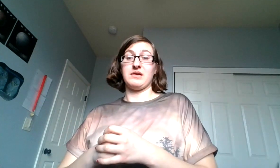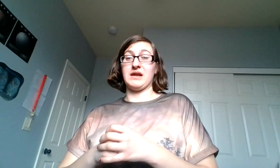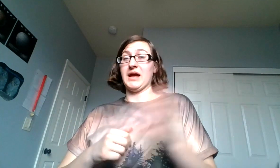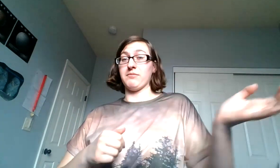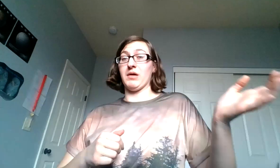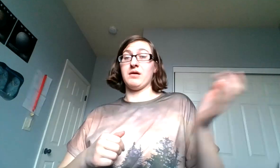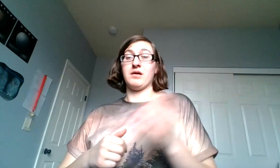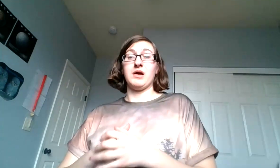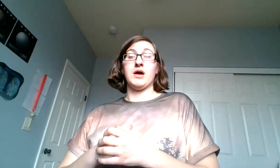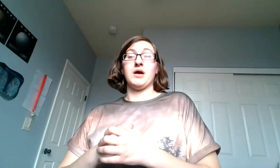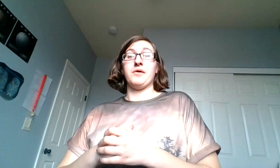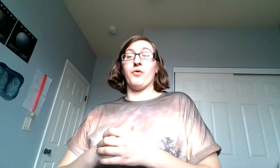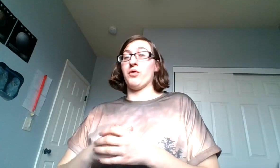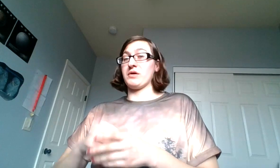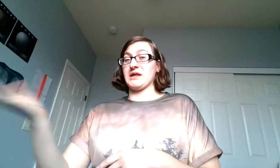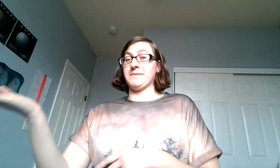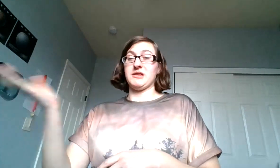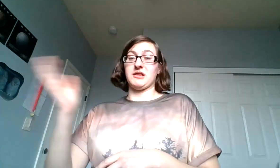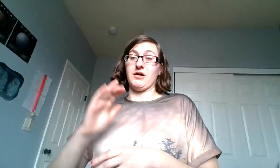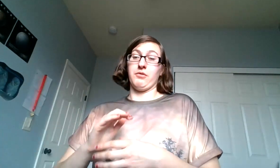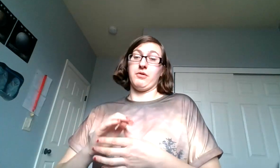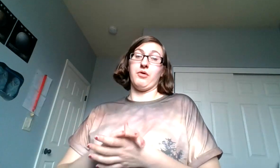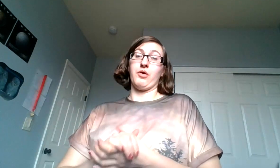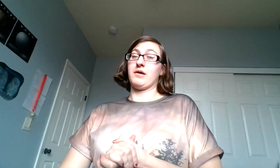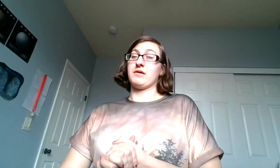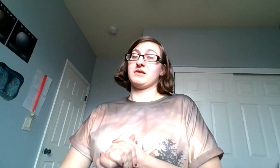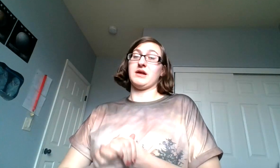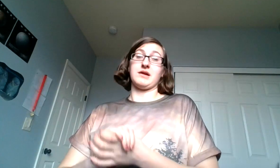name? Or the TV show? Or something like that.